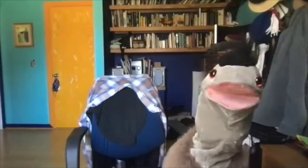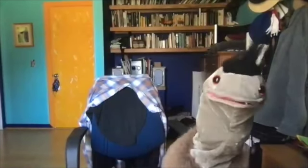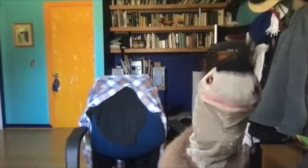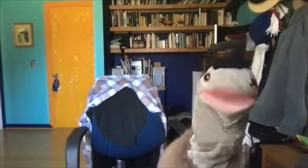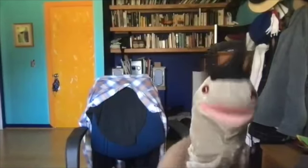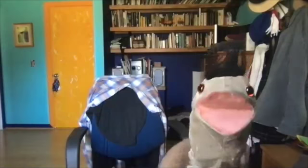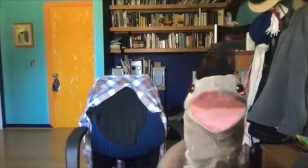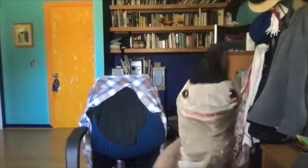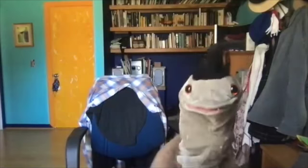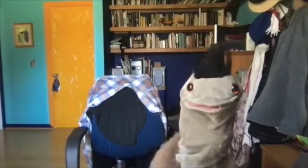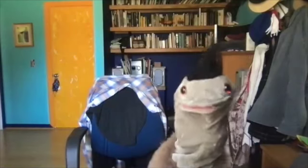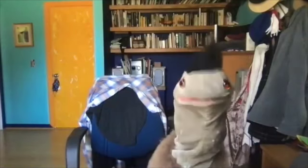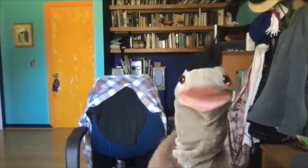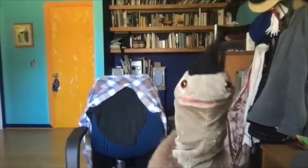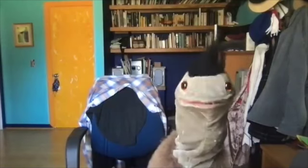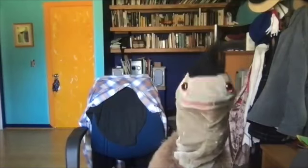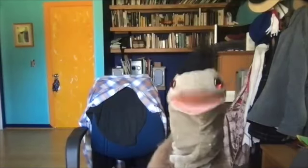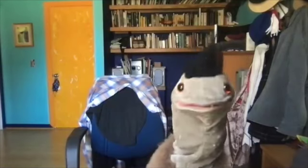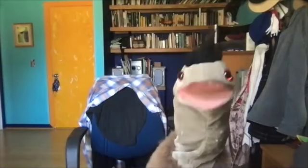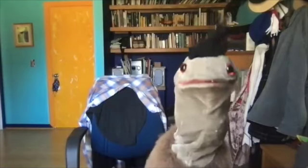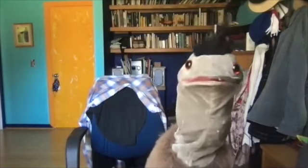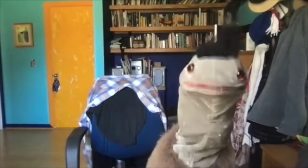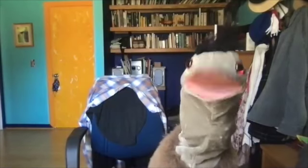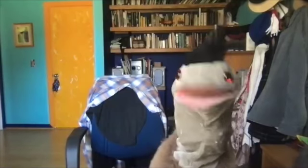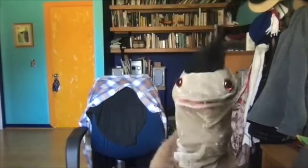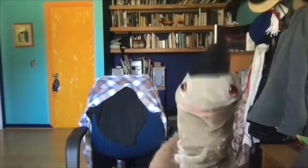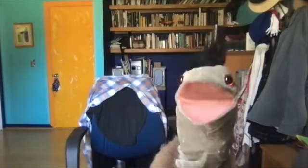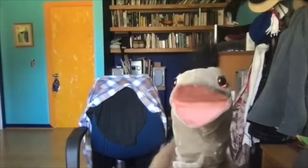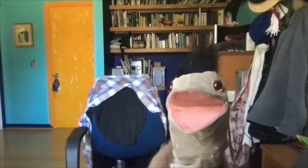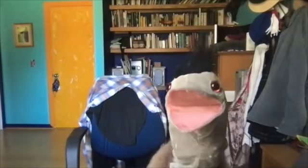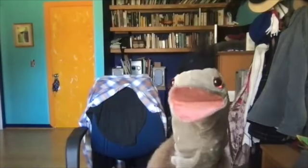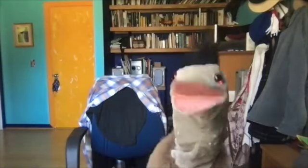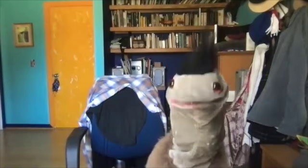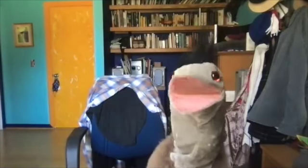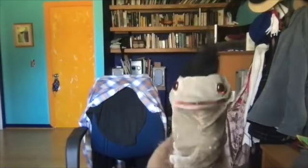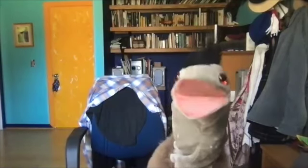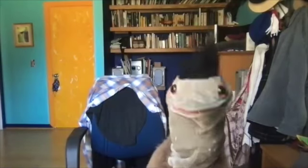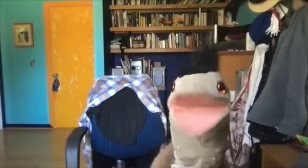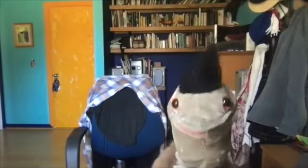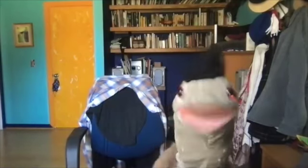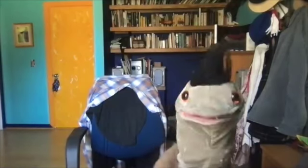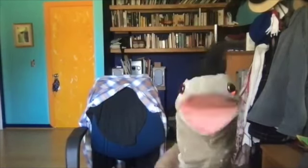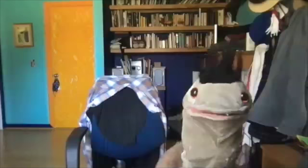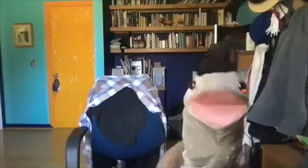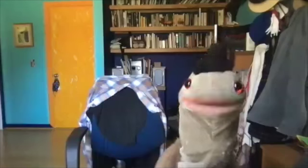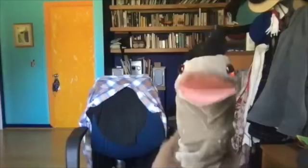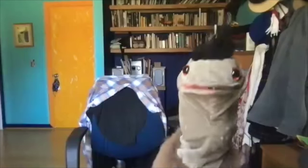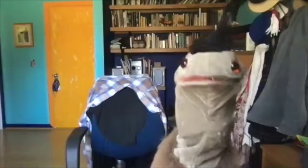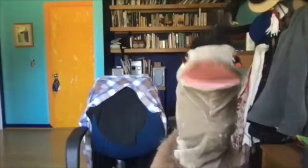on your own. Learning a new language opens so many doors. You can talk to new people and even sing